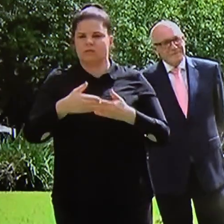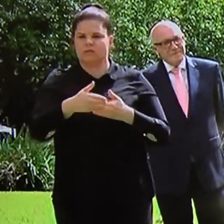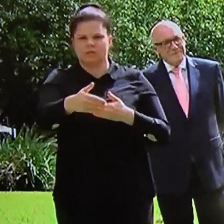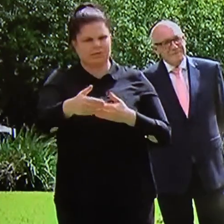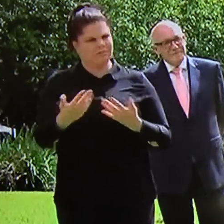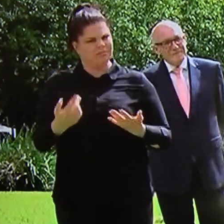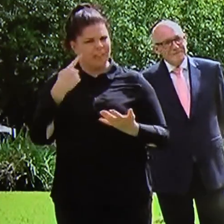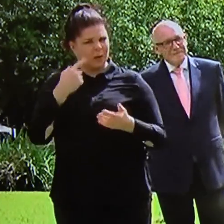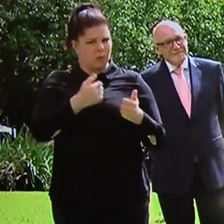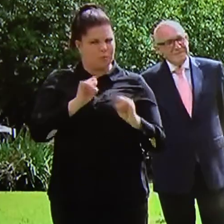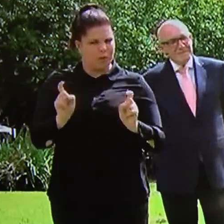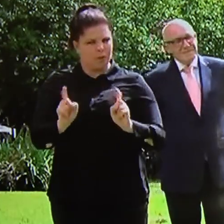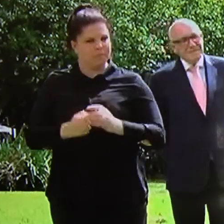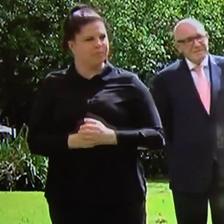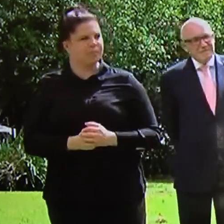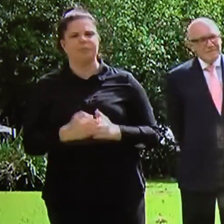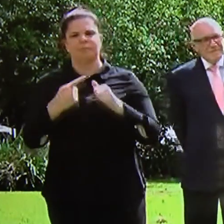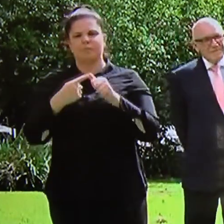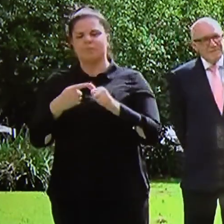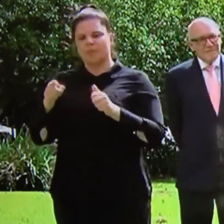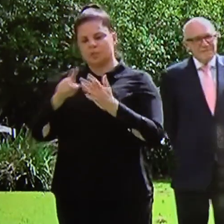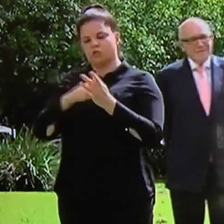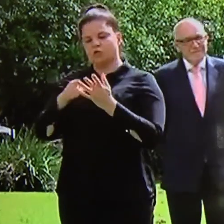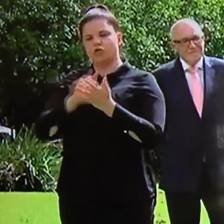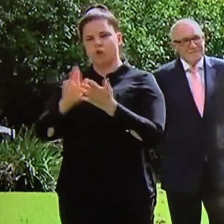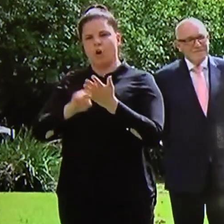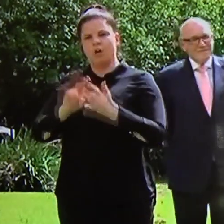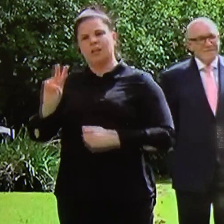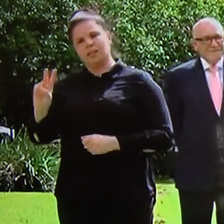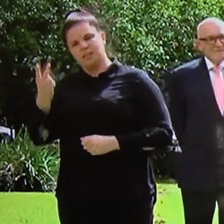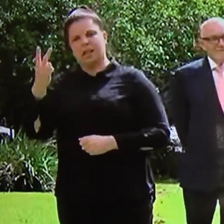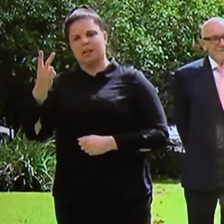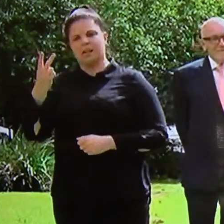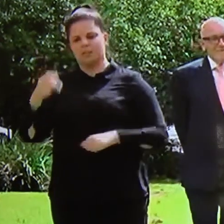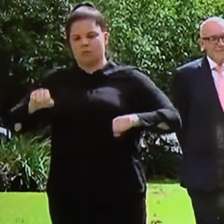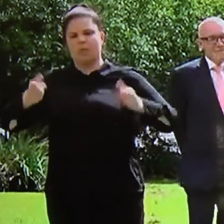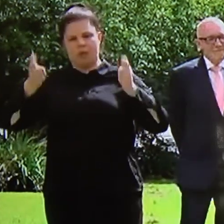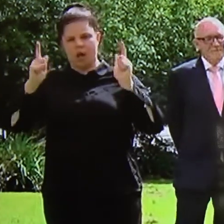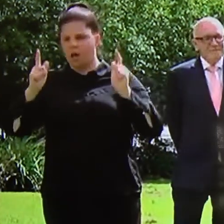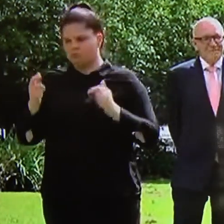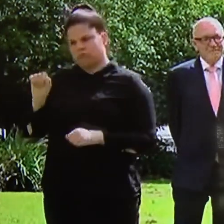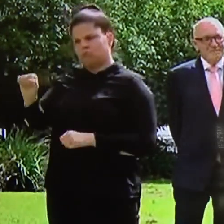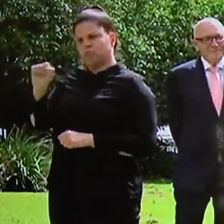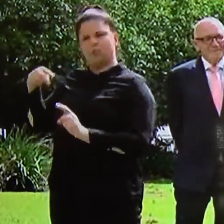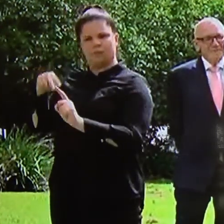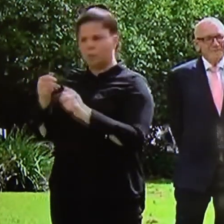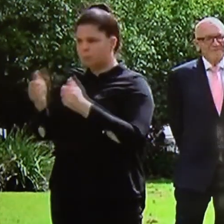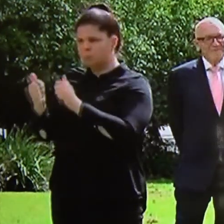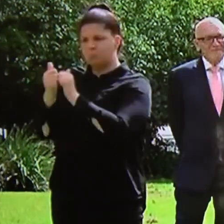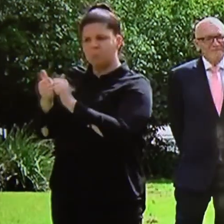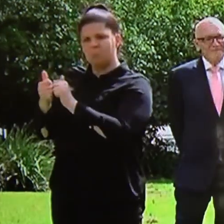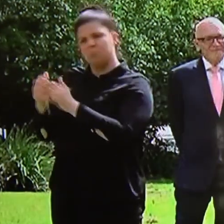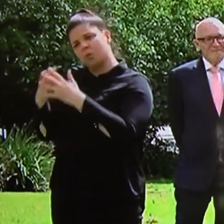I think John is a Deputy Premier and he's entitled to his views. He's a good colleague. I value what he has to